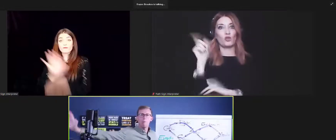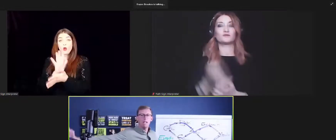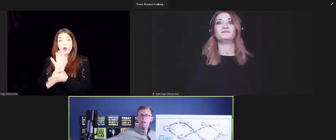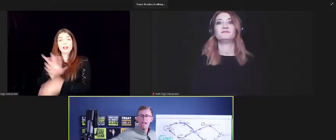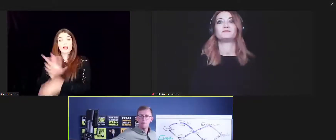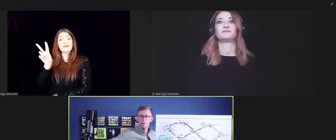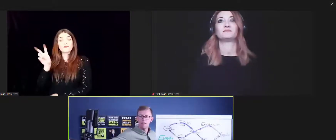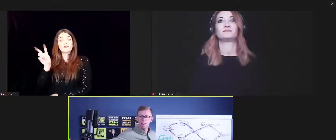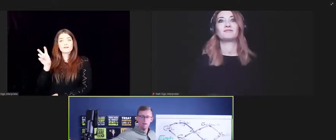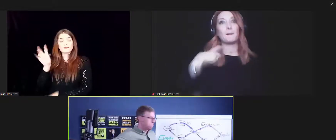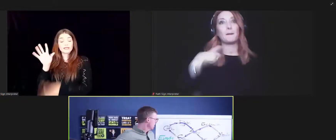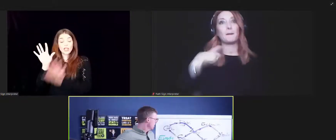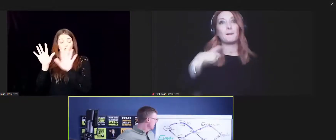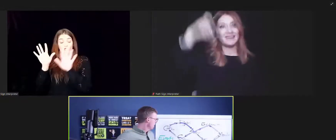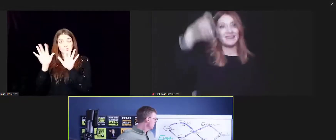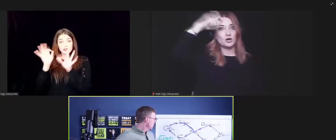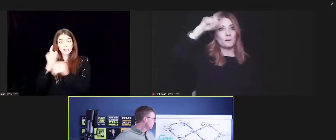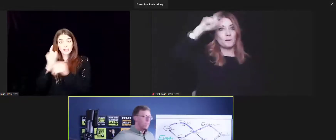spelling my name.